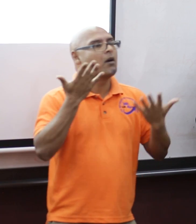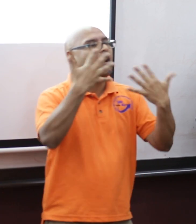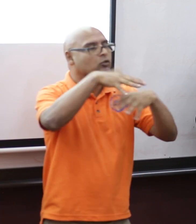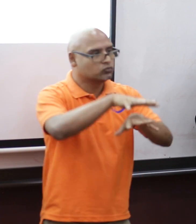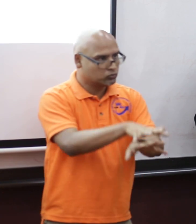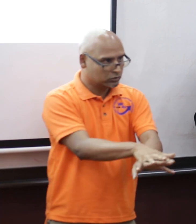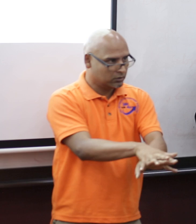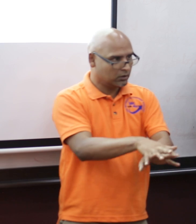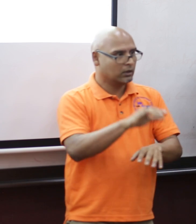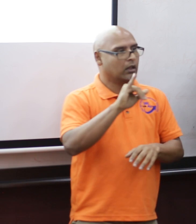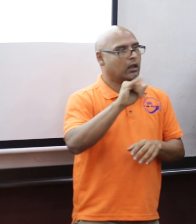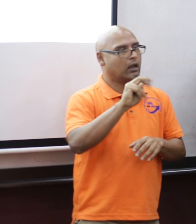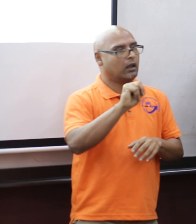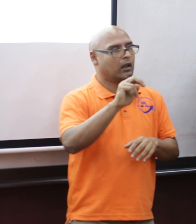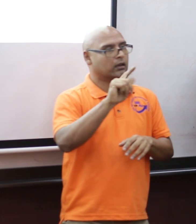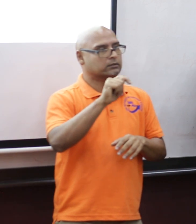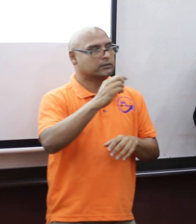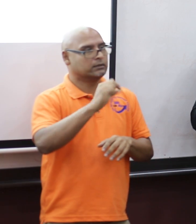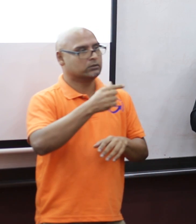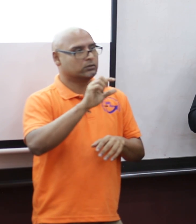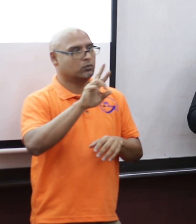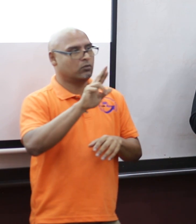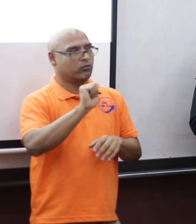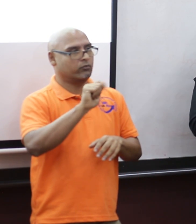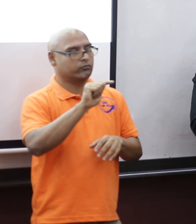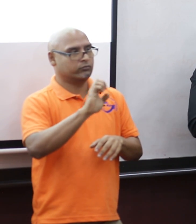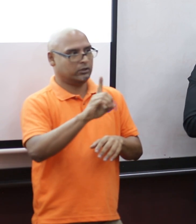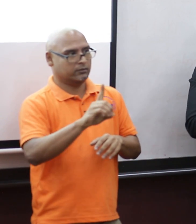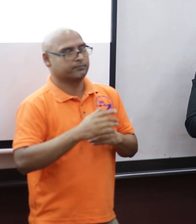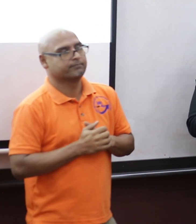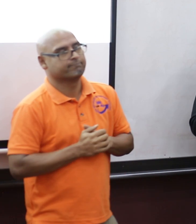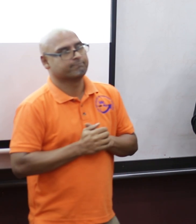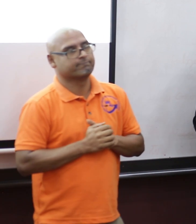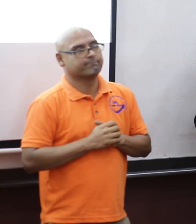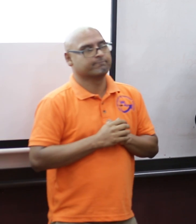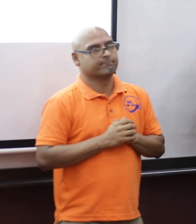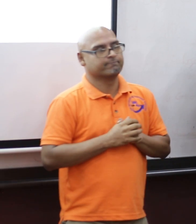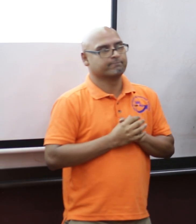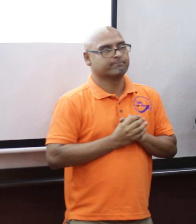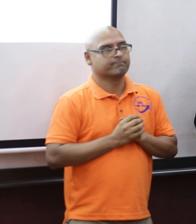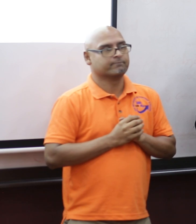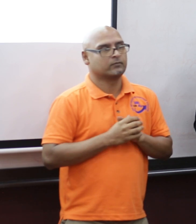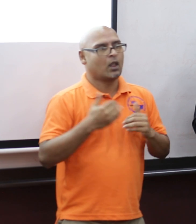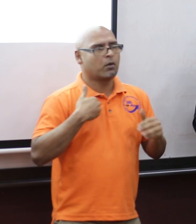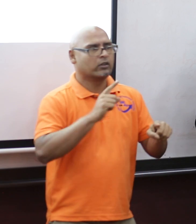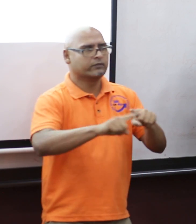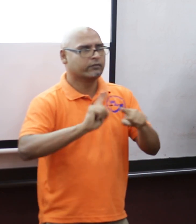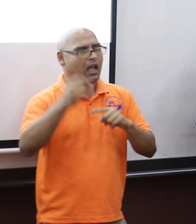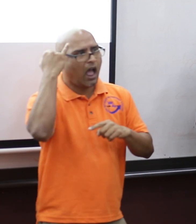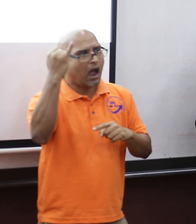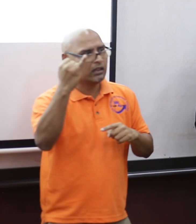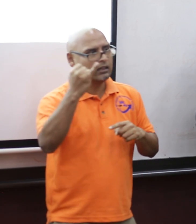society. Now, we have a lot of schools of thought on the integration of children with disabilities in schools, in the